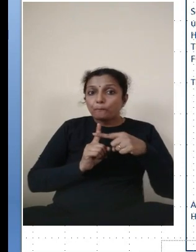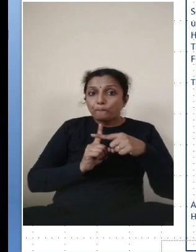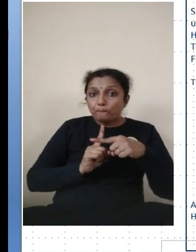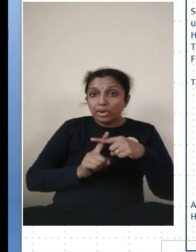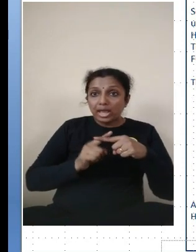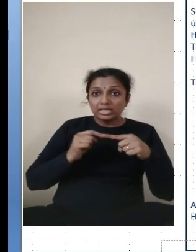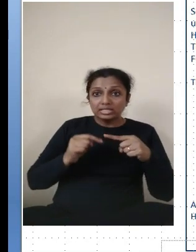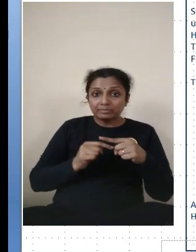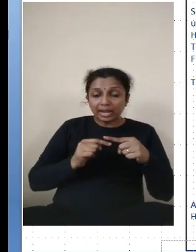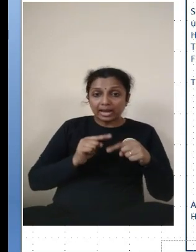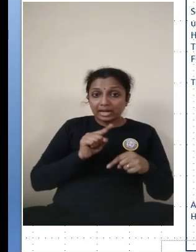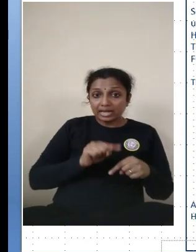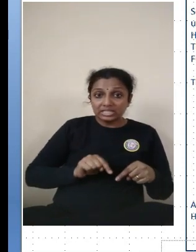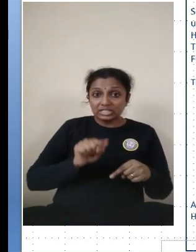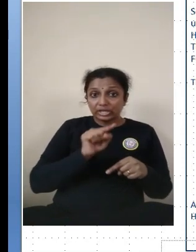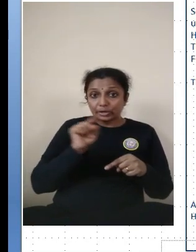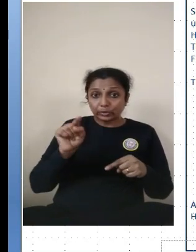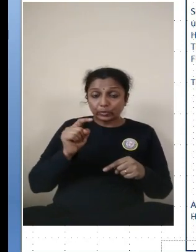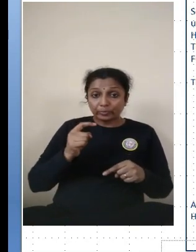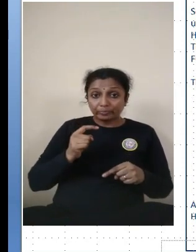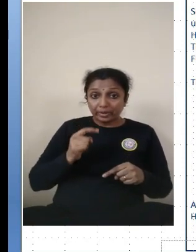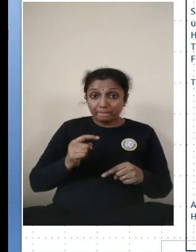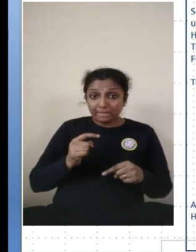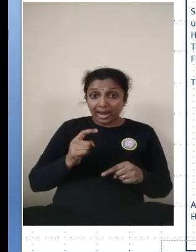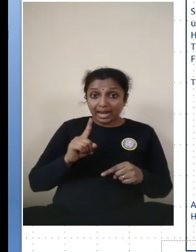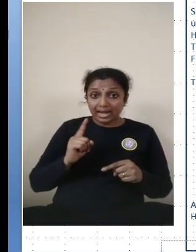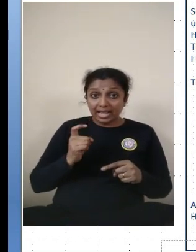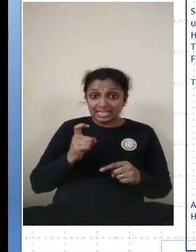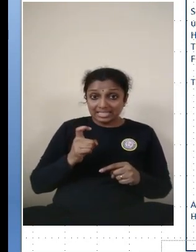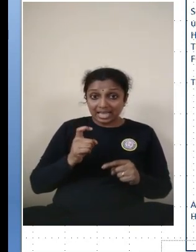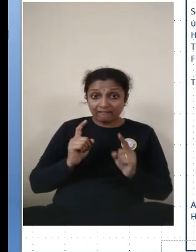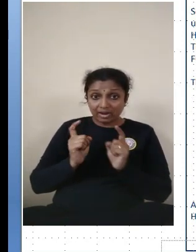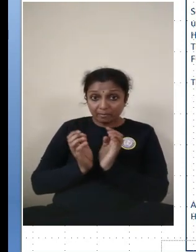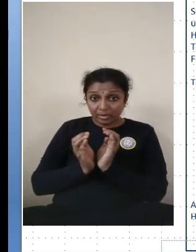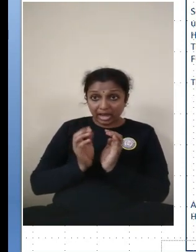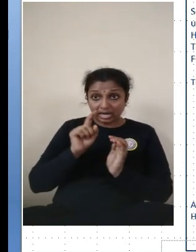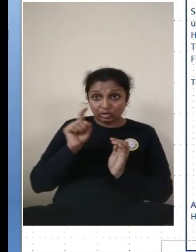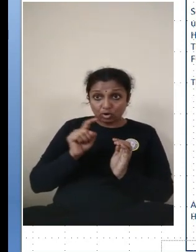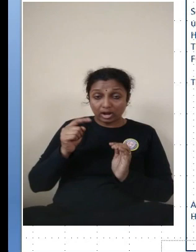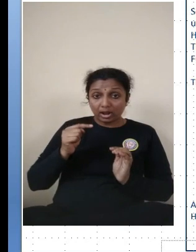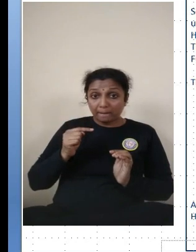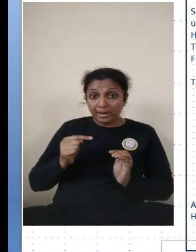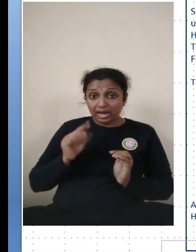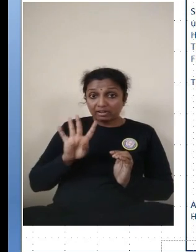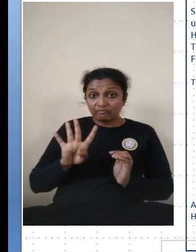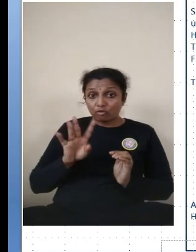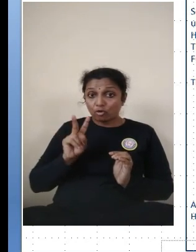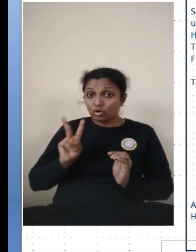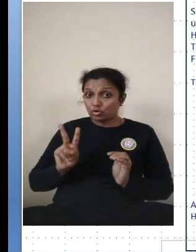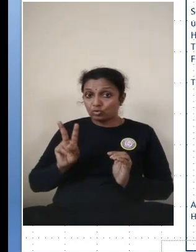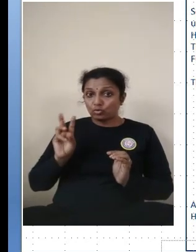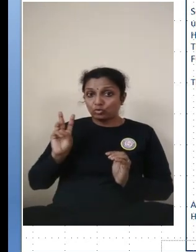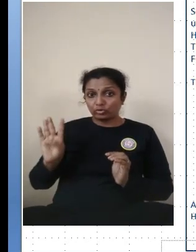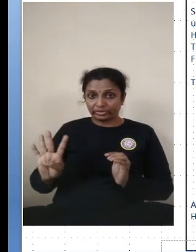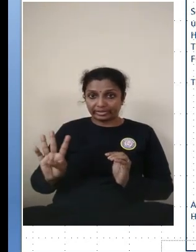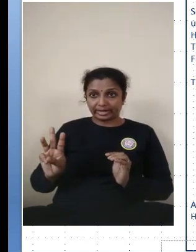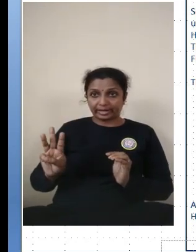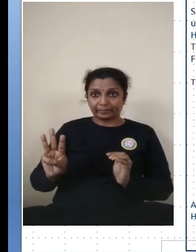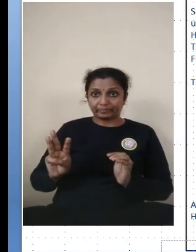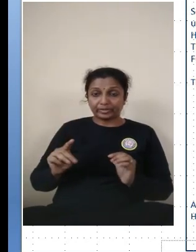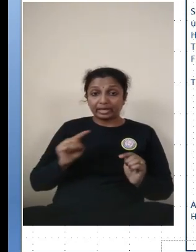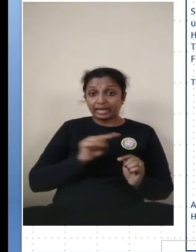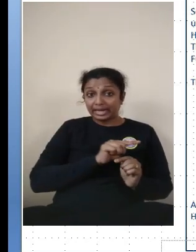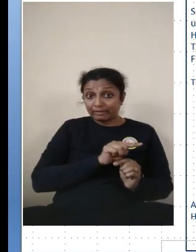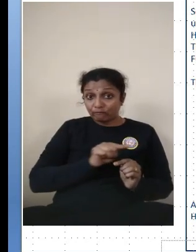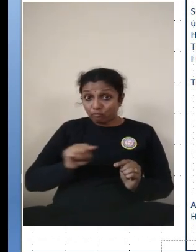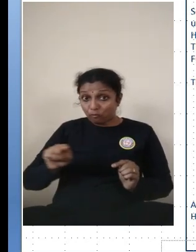bracket b value is minus 7, that is minus into bracket minus 7 plus minus root of minus 7 whole squared